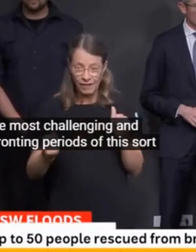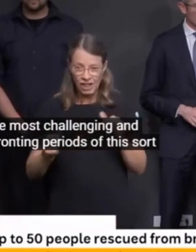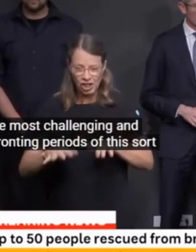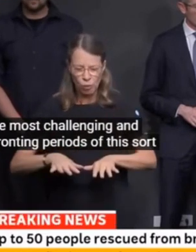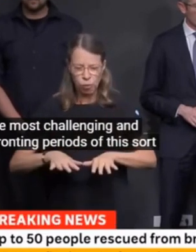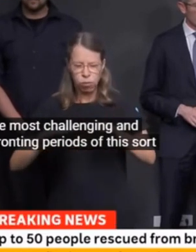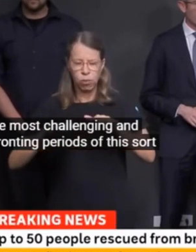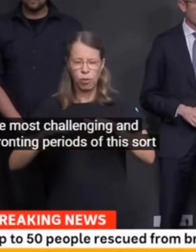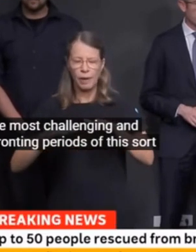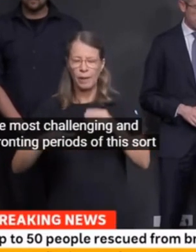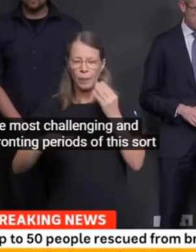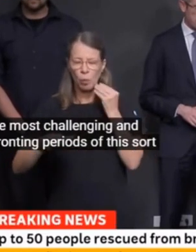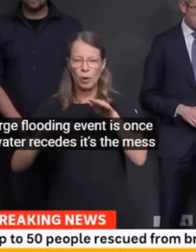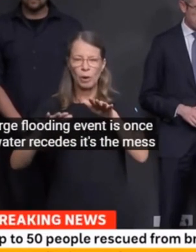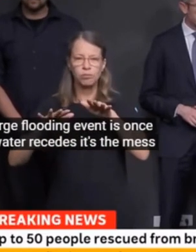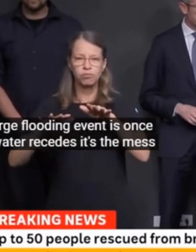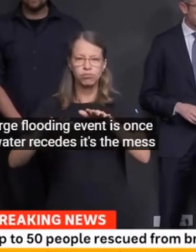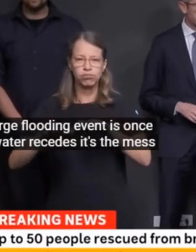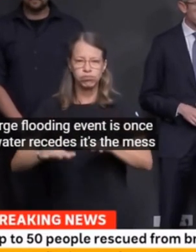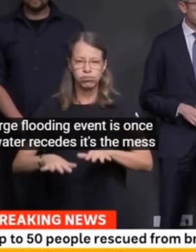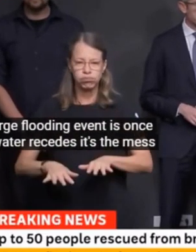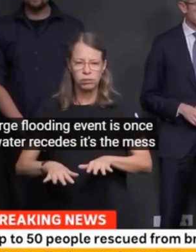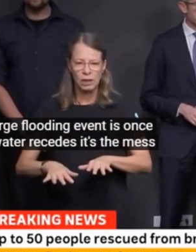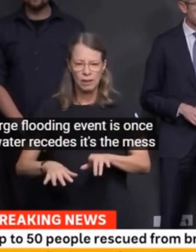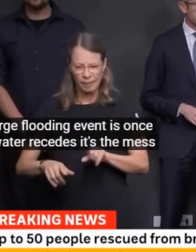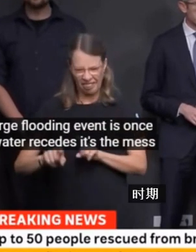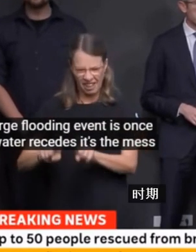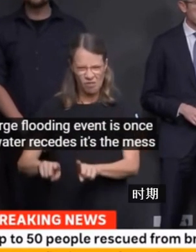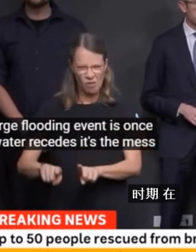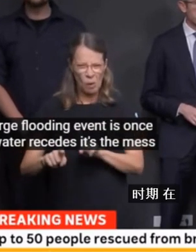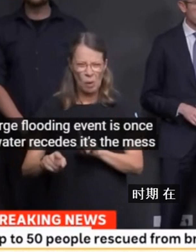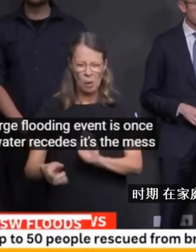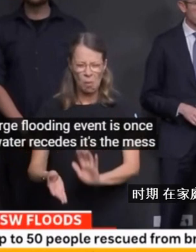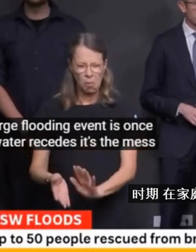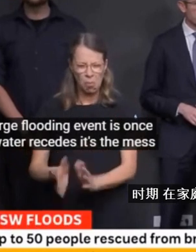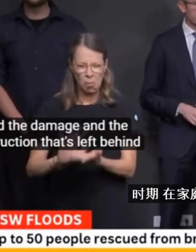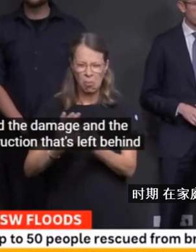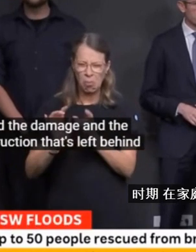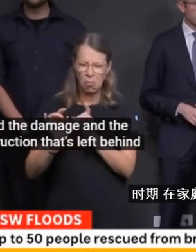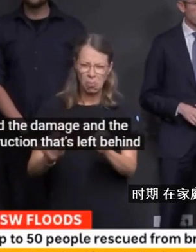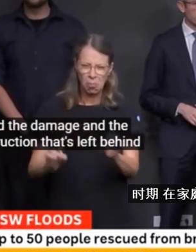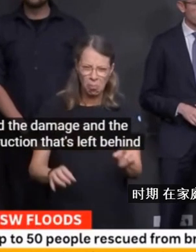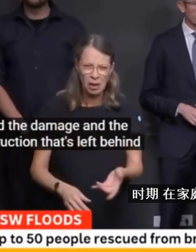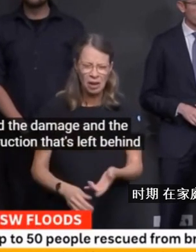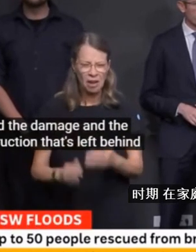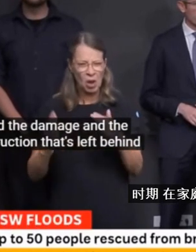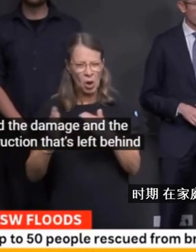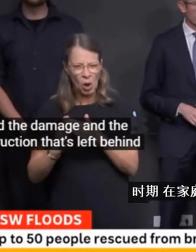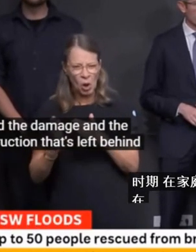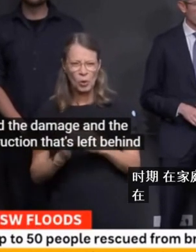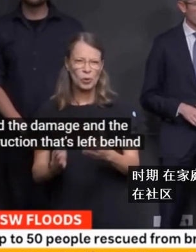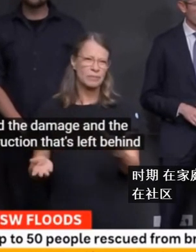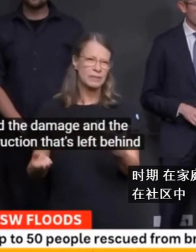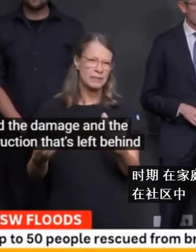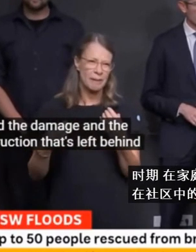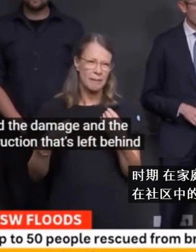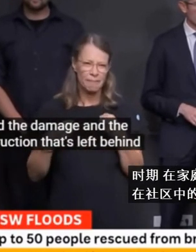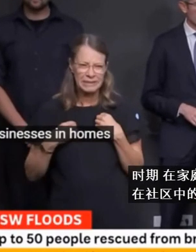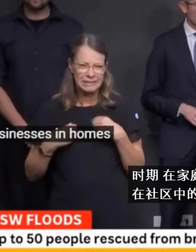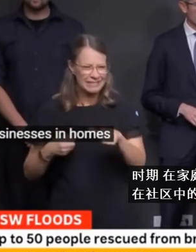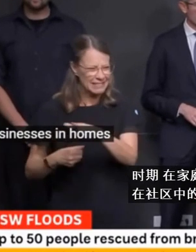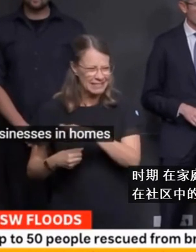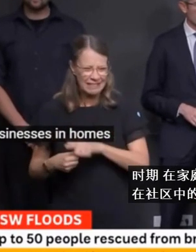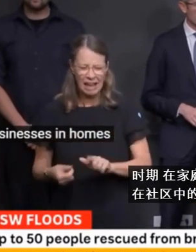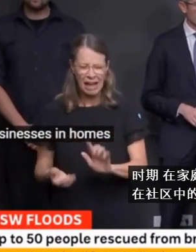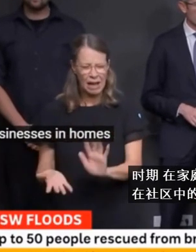recedes, it's the mess and the damage and the destruction that's left behind in businesses, in homes, in properties